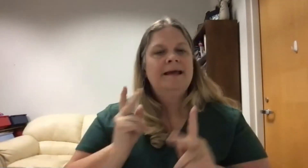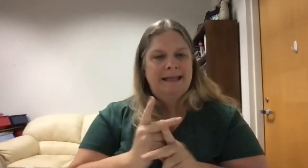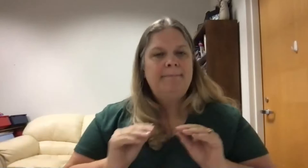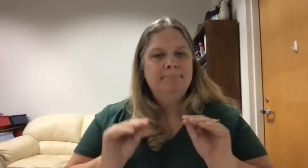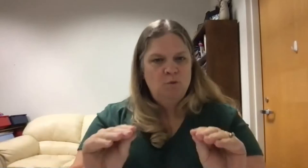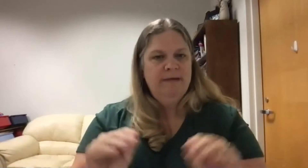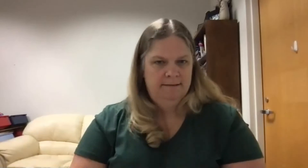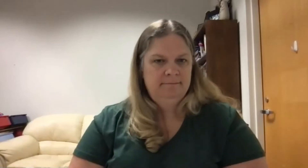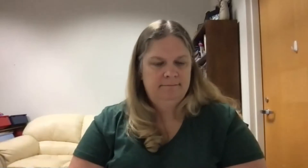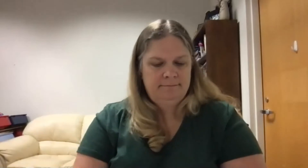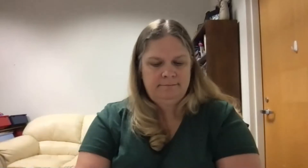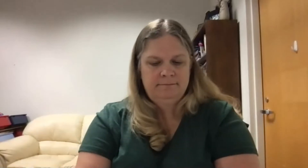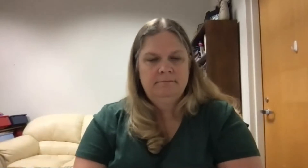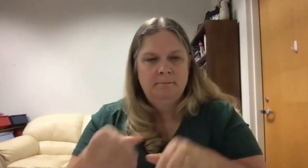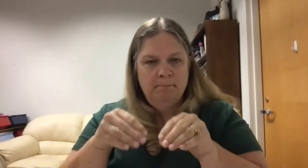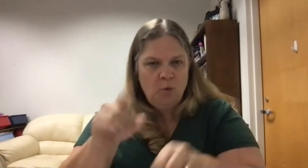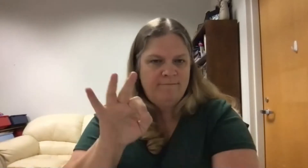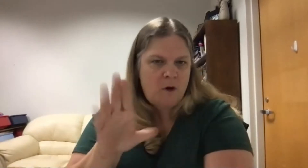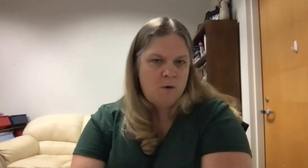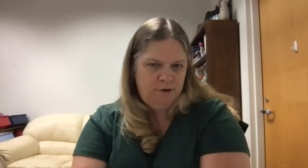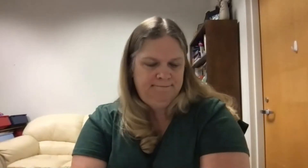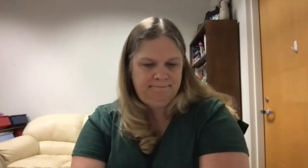That move on? No, let's keep moving